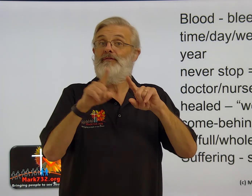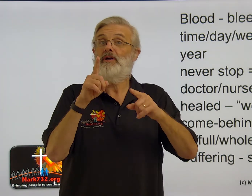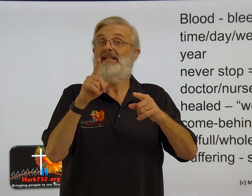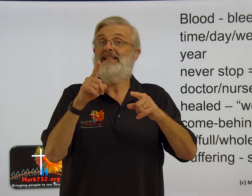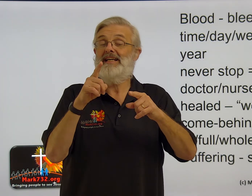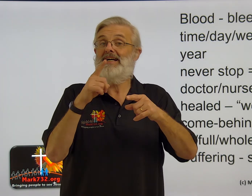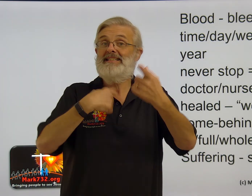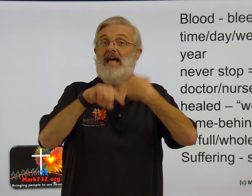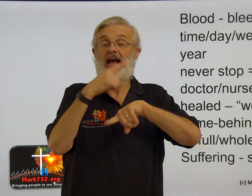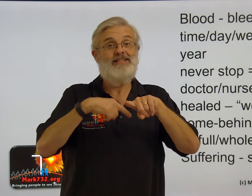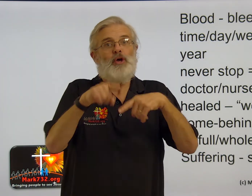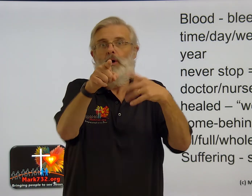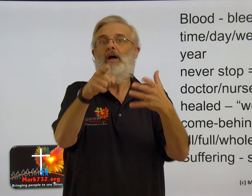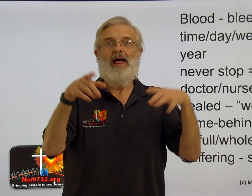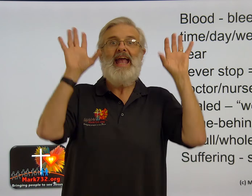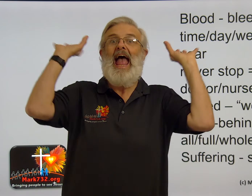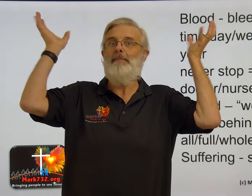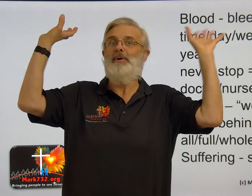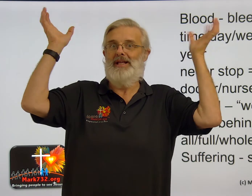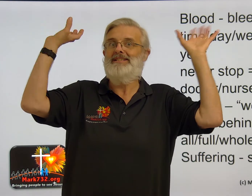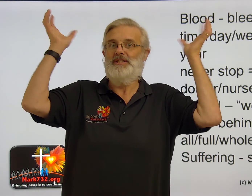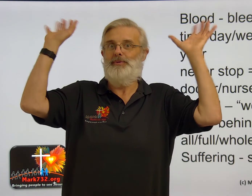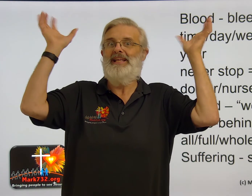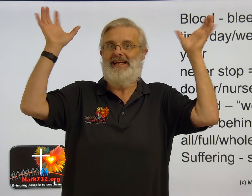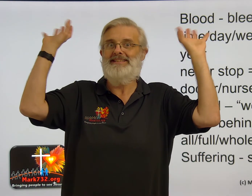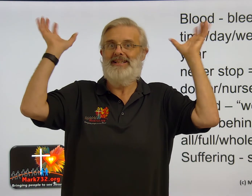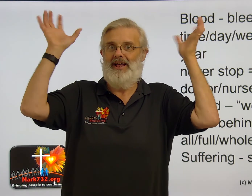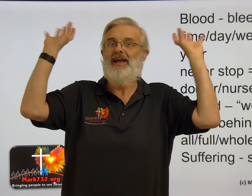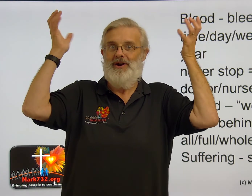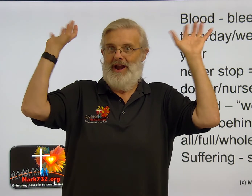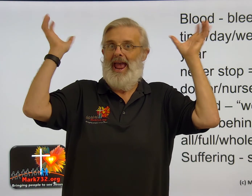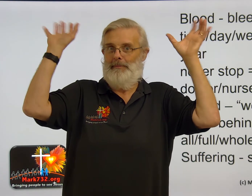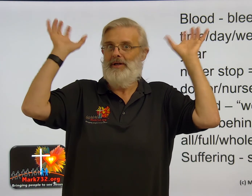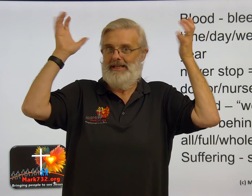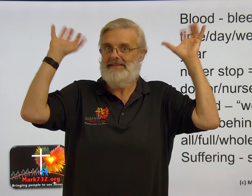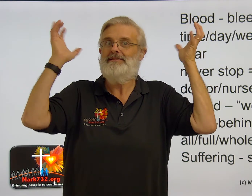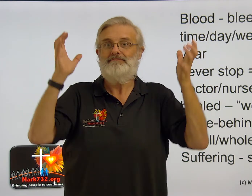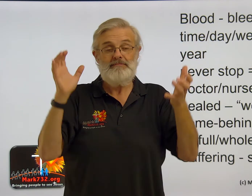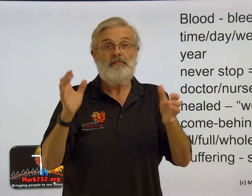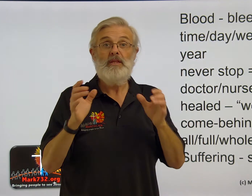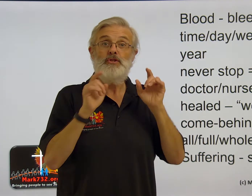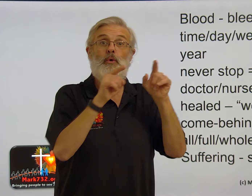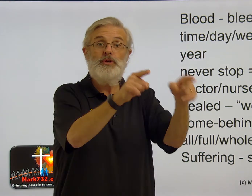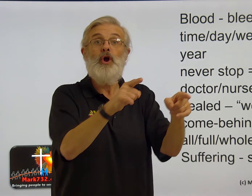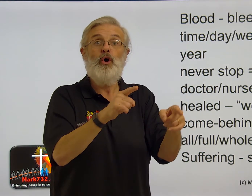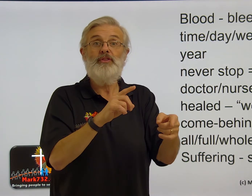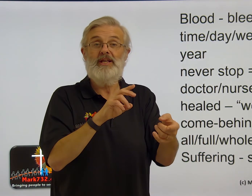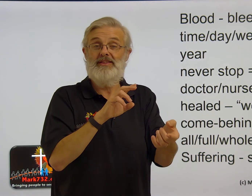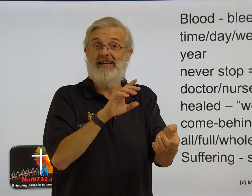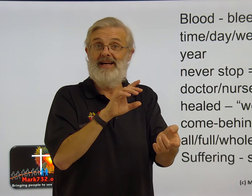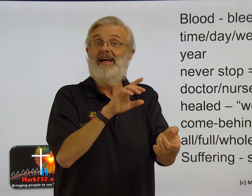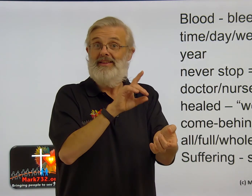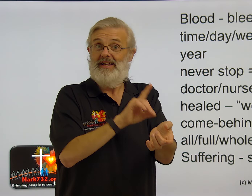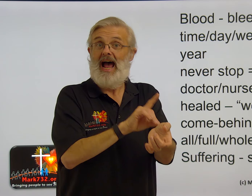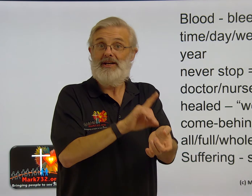different signs. So like ambulance is pretty easy, like ambulance. So when you go to the doctors, you